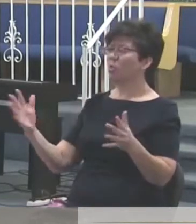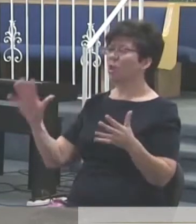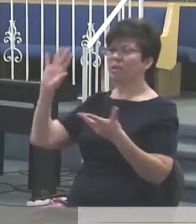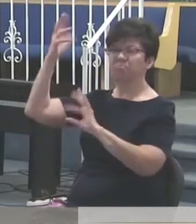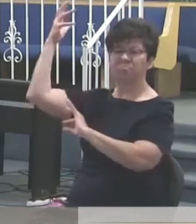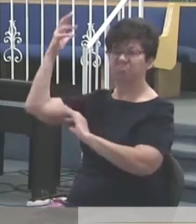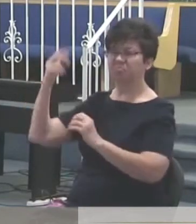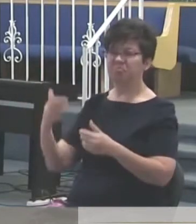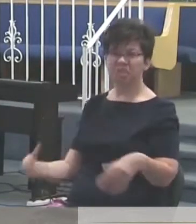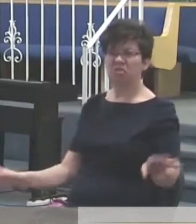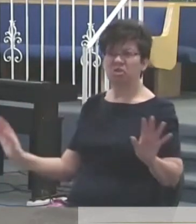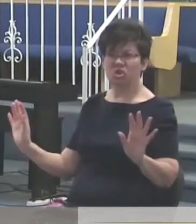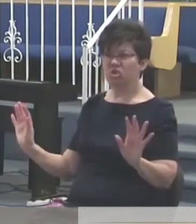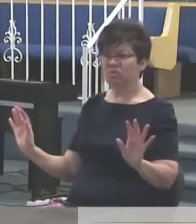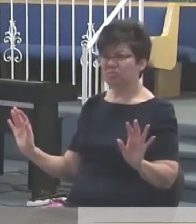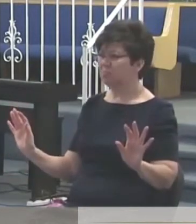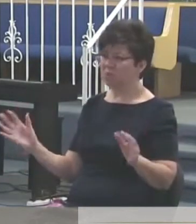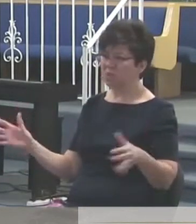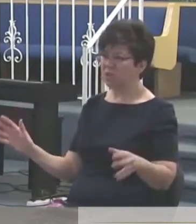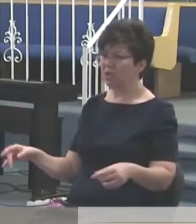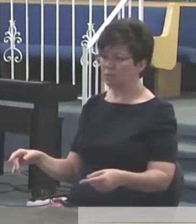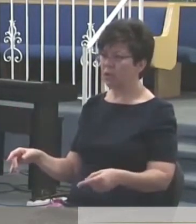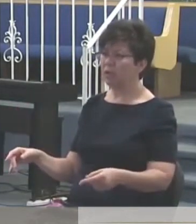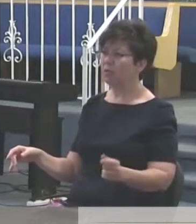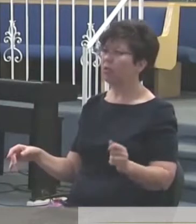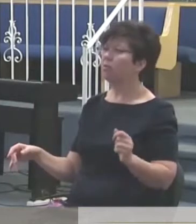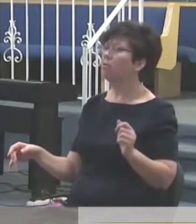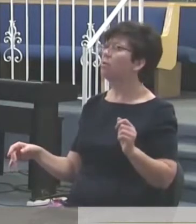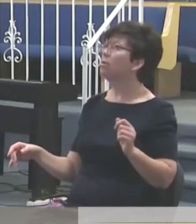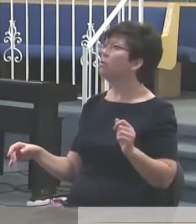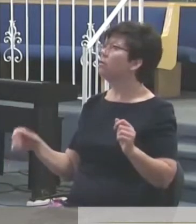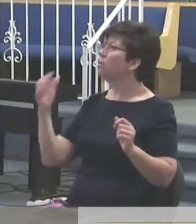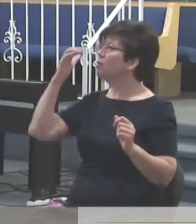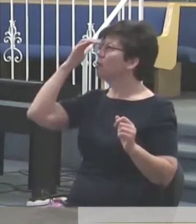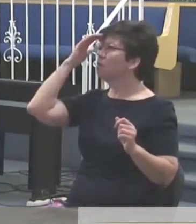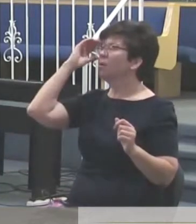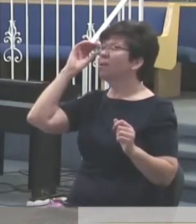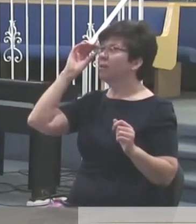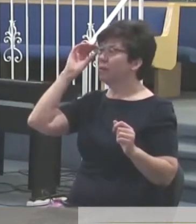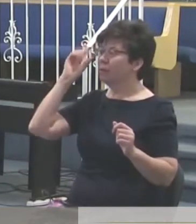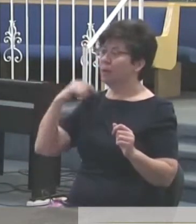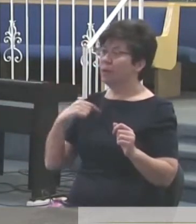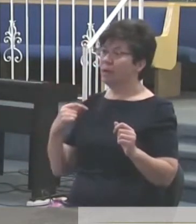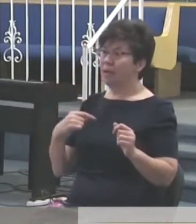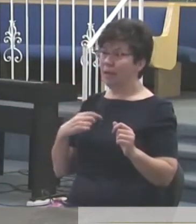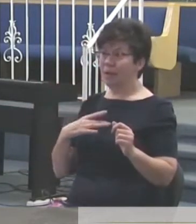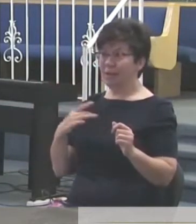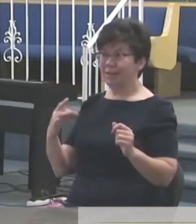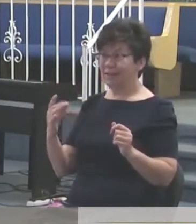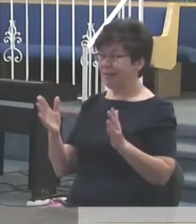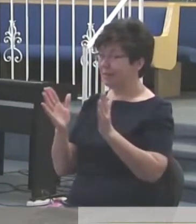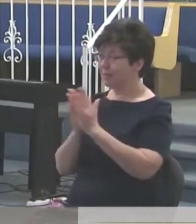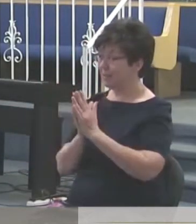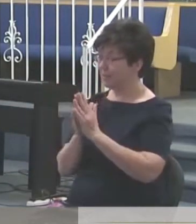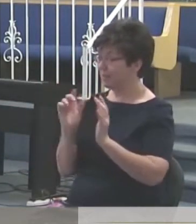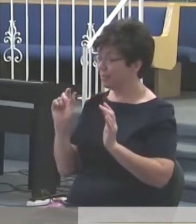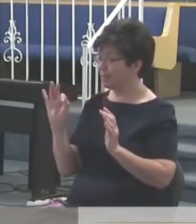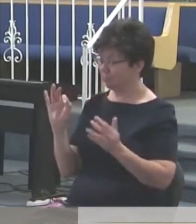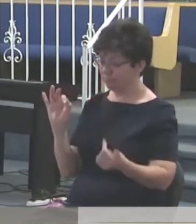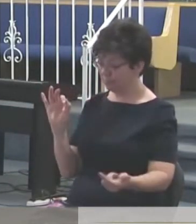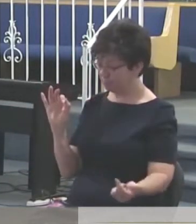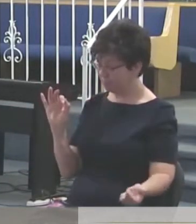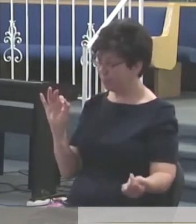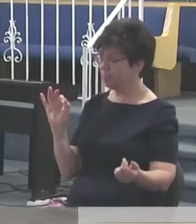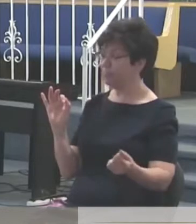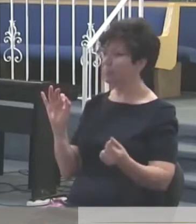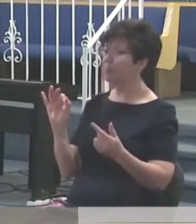really bad. I would like to ask this. If The other gods were so